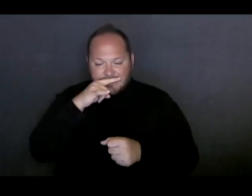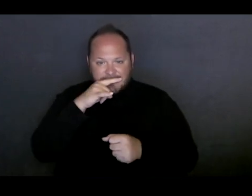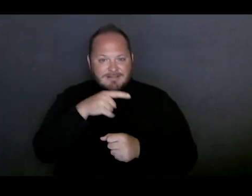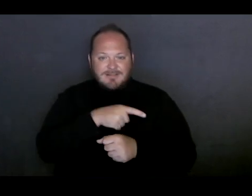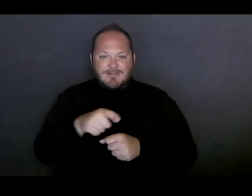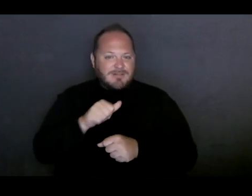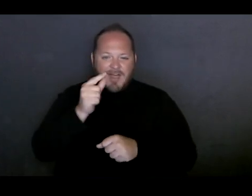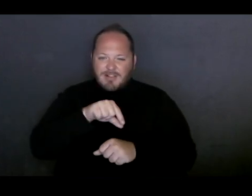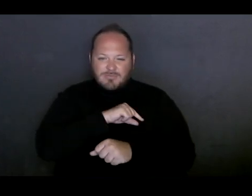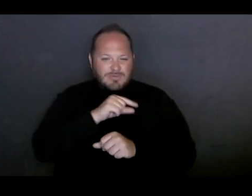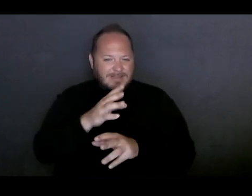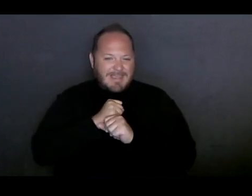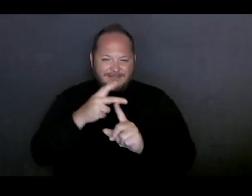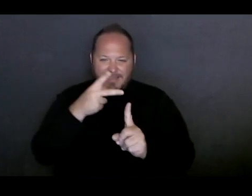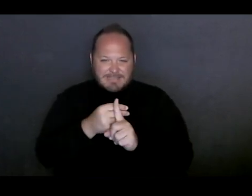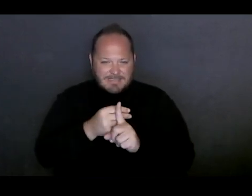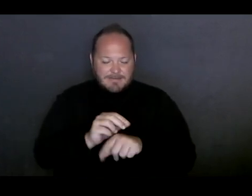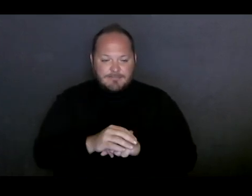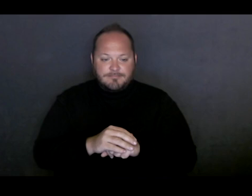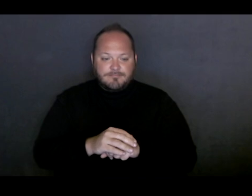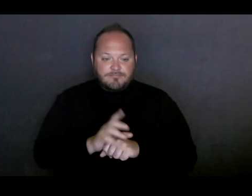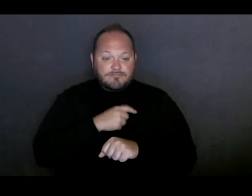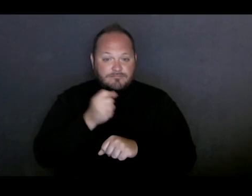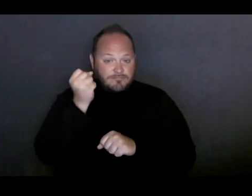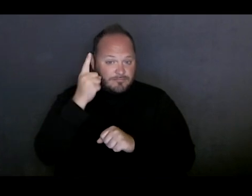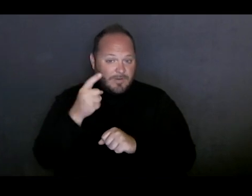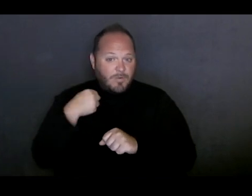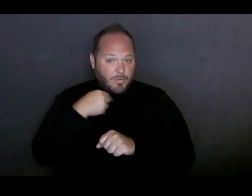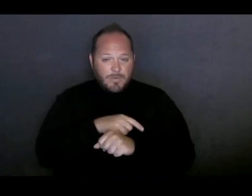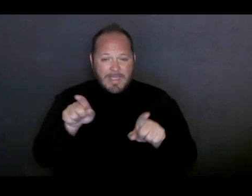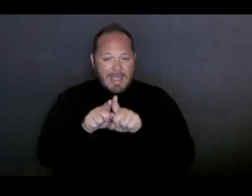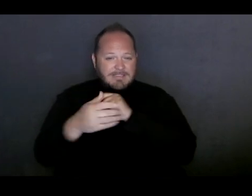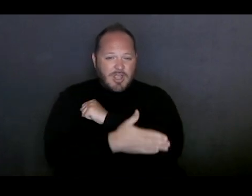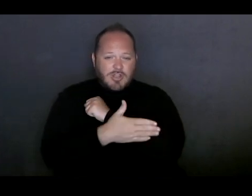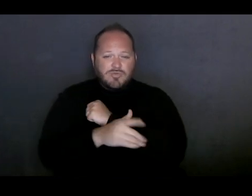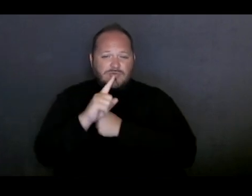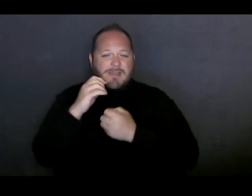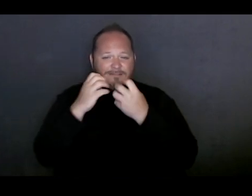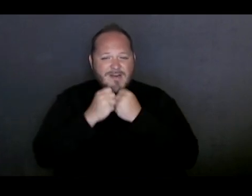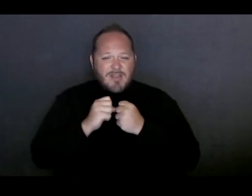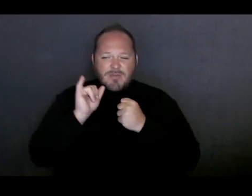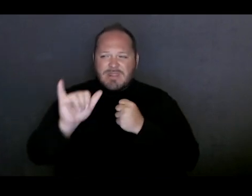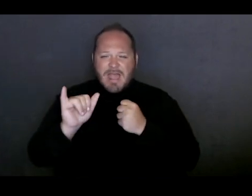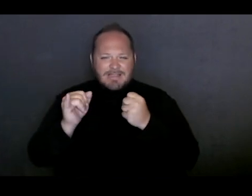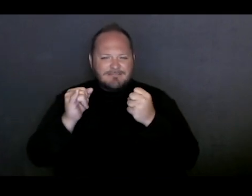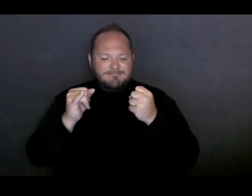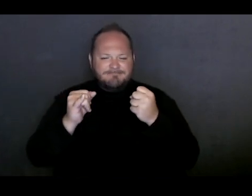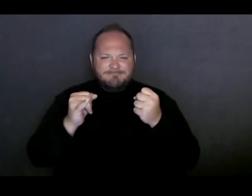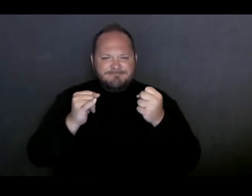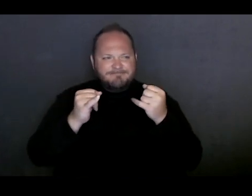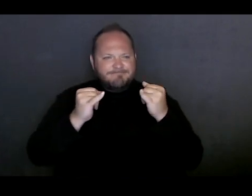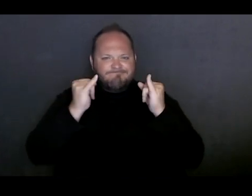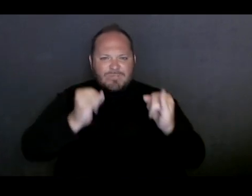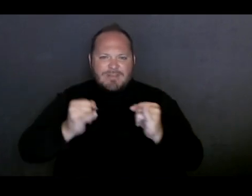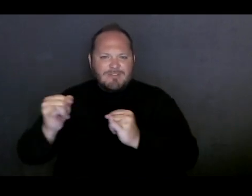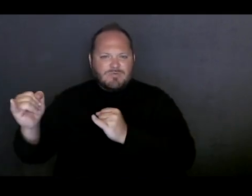as a country really value rugged individualism, and I think that's something great about us. But it's also not really helpful in a